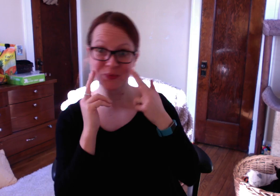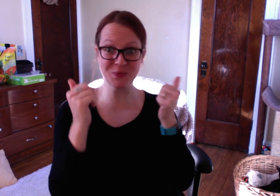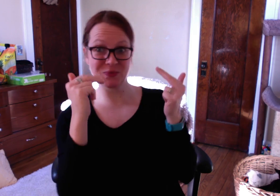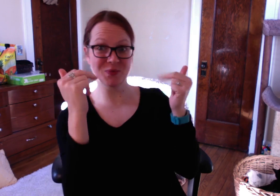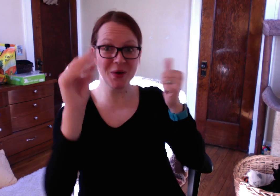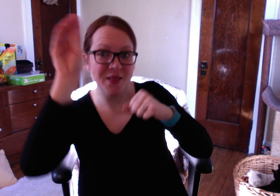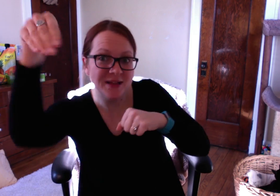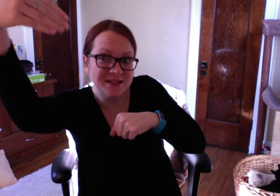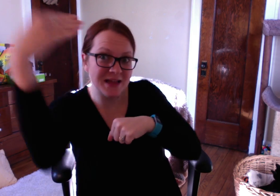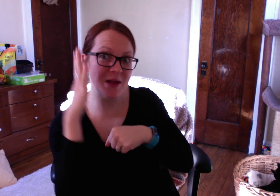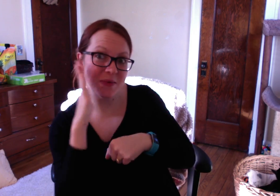Ooh!